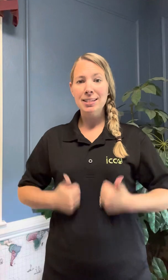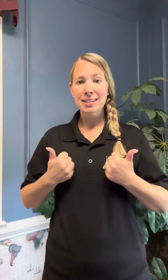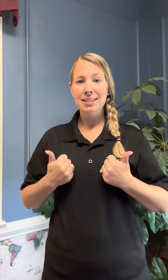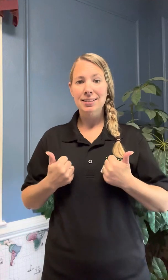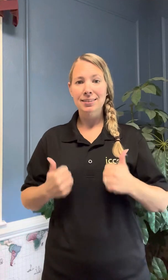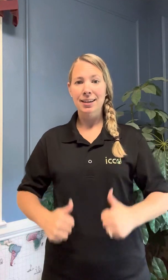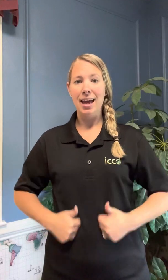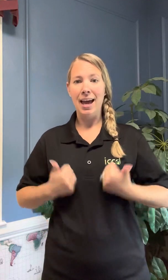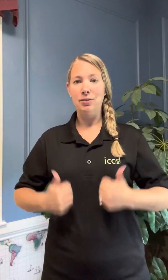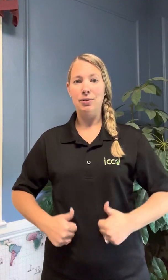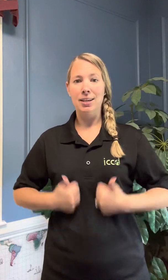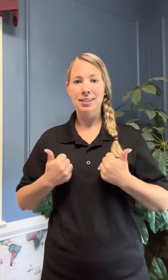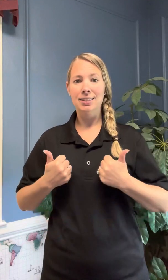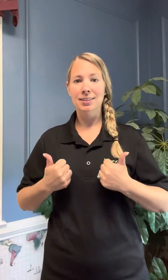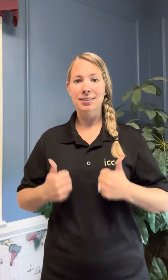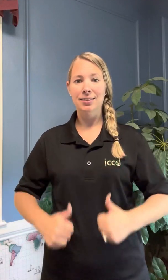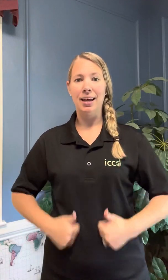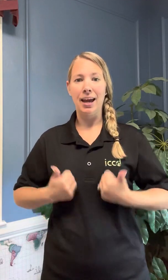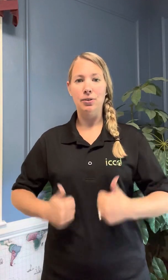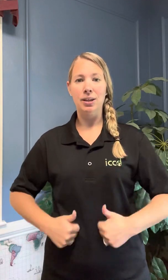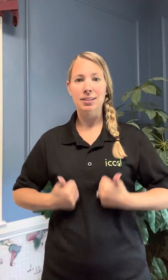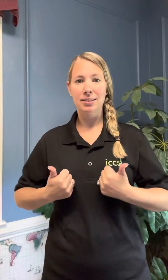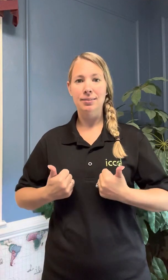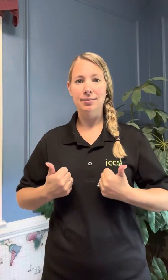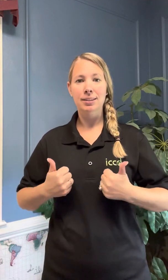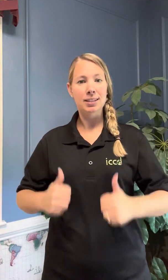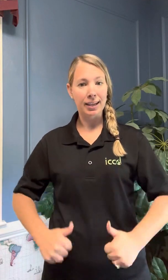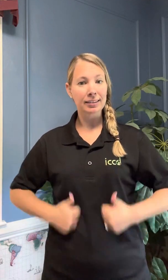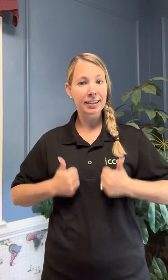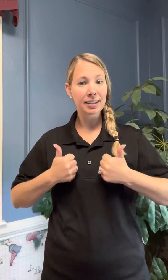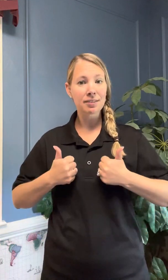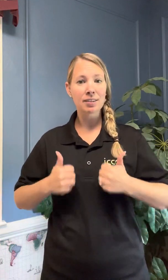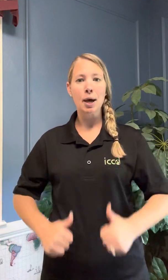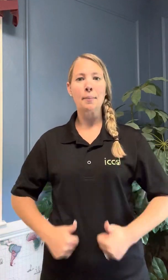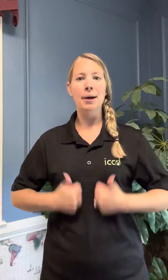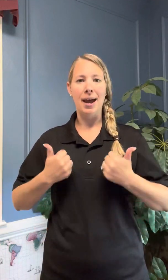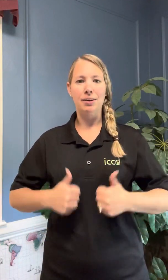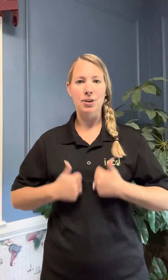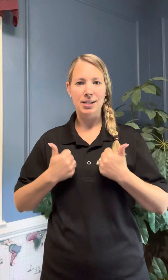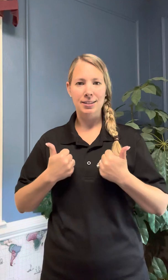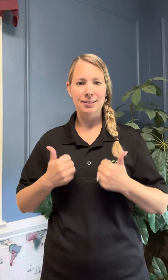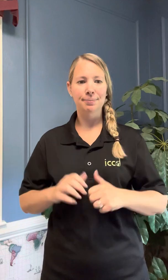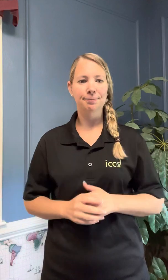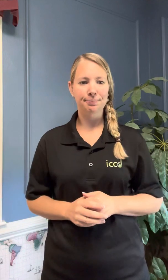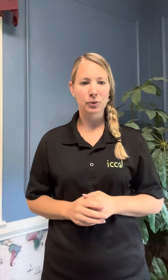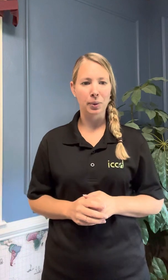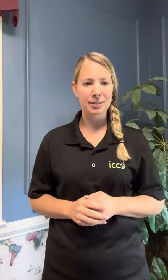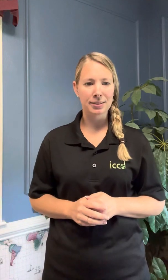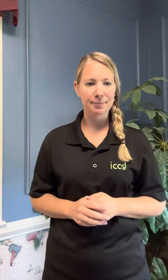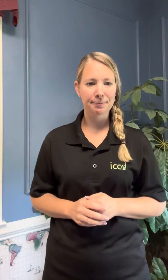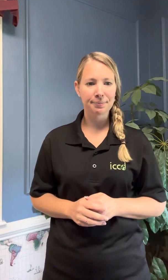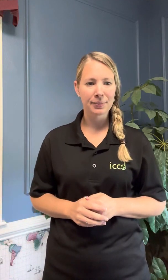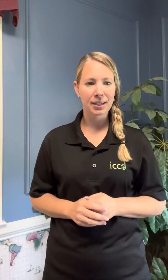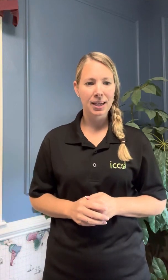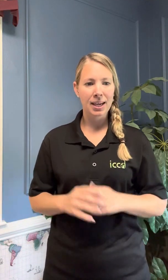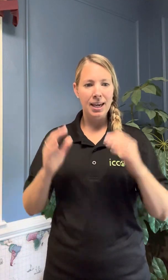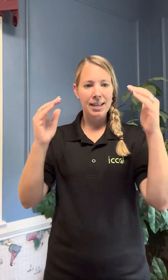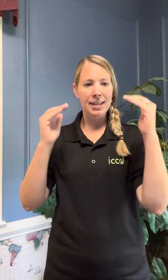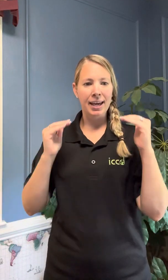Address, address, address. It's like live, but address. Twice.